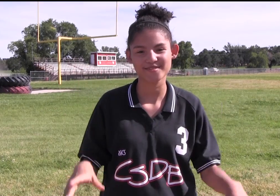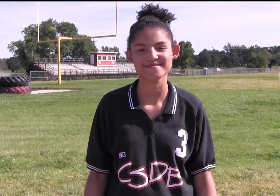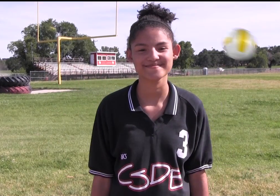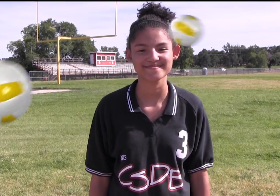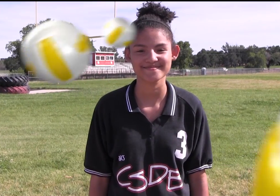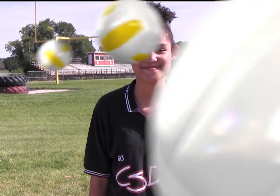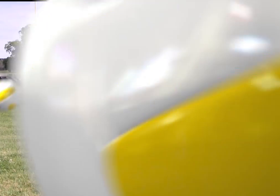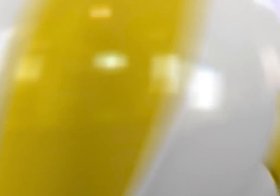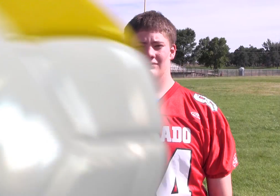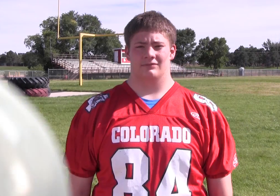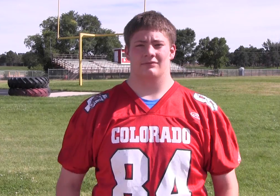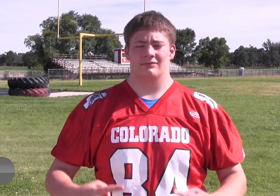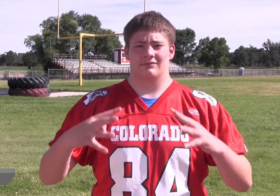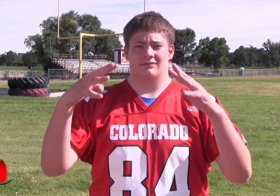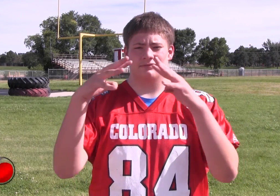Volleyball.